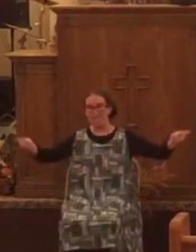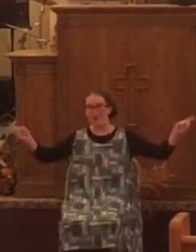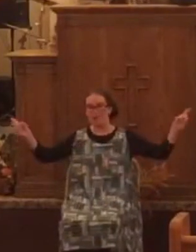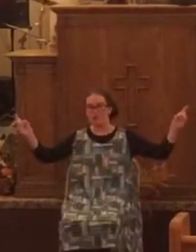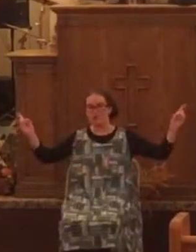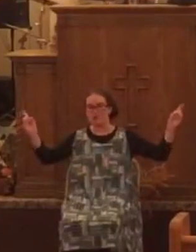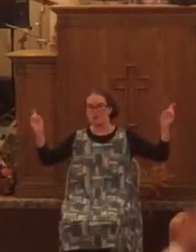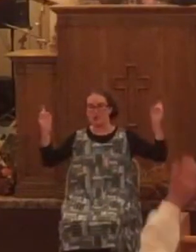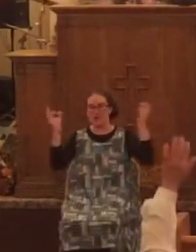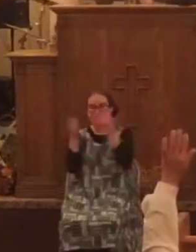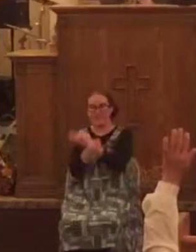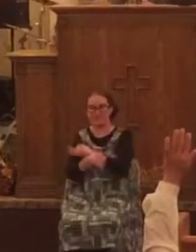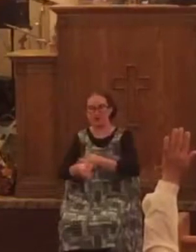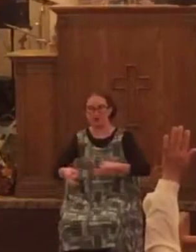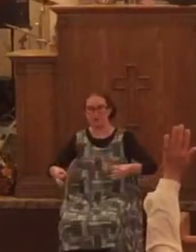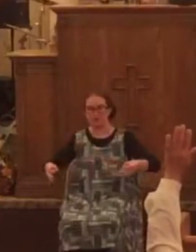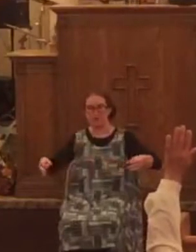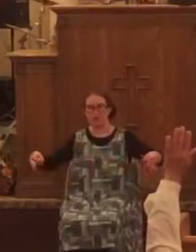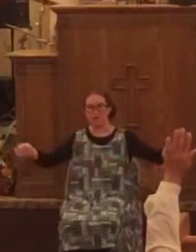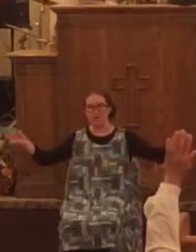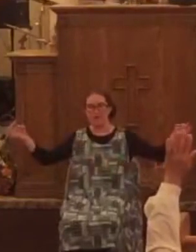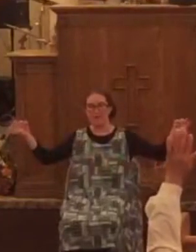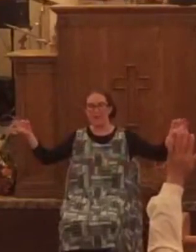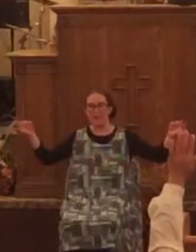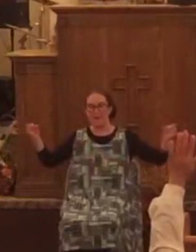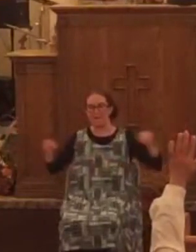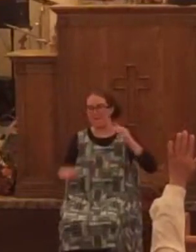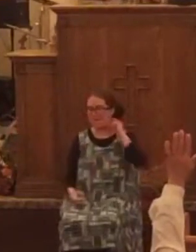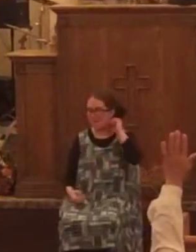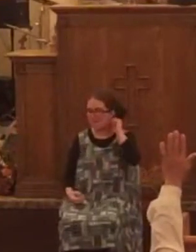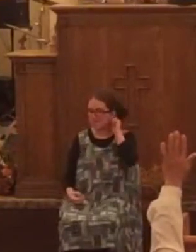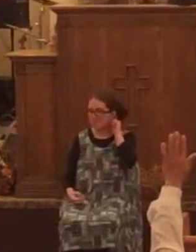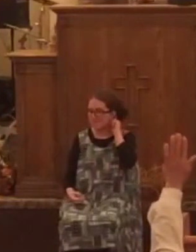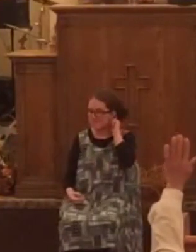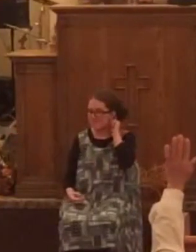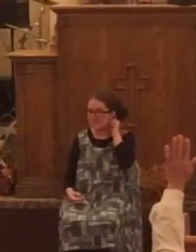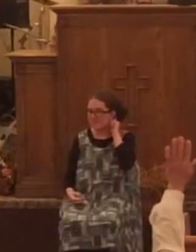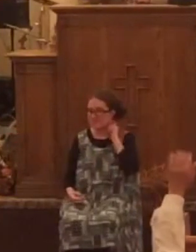it. He sets you free from it.